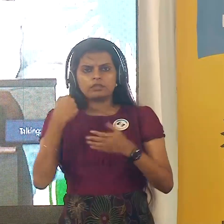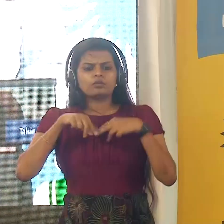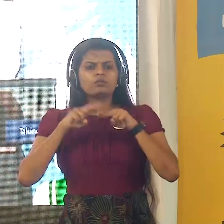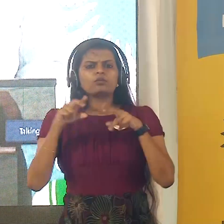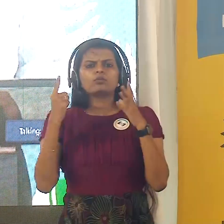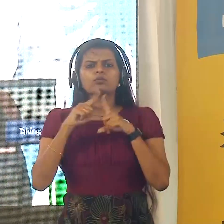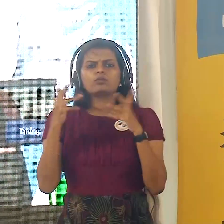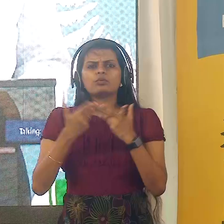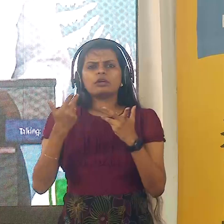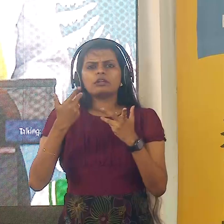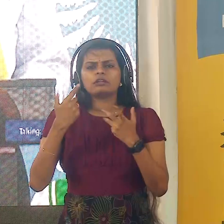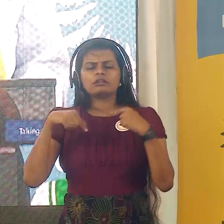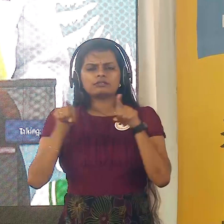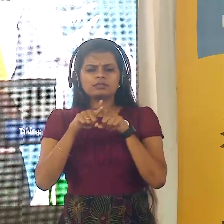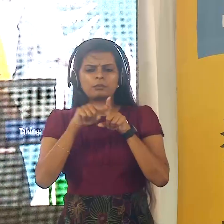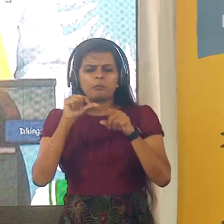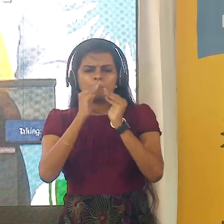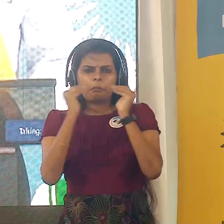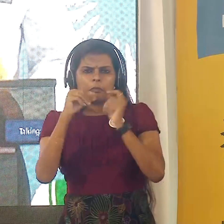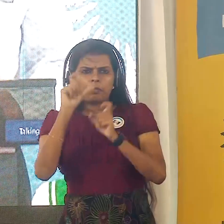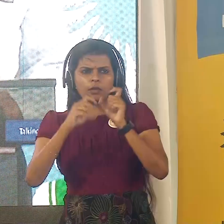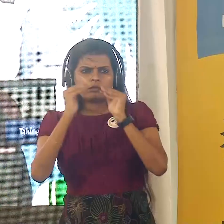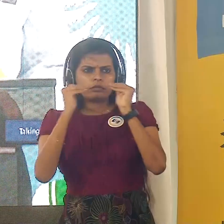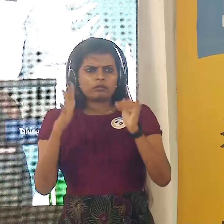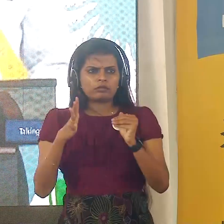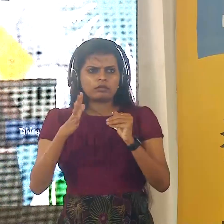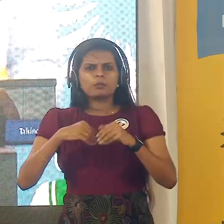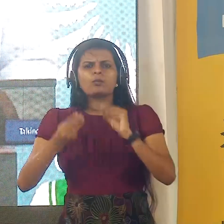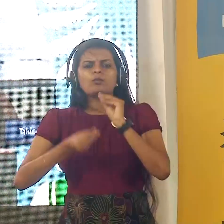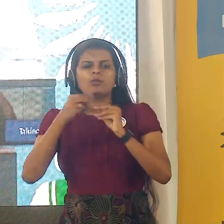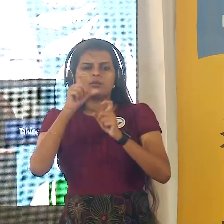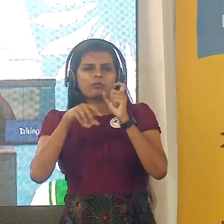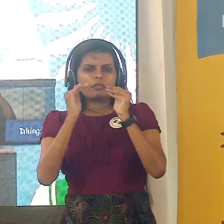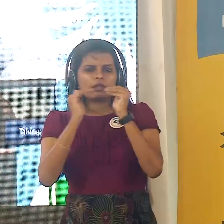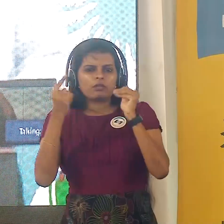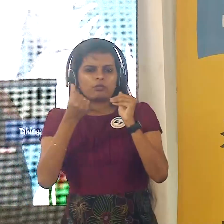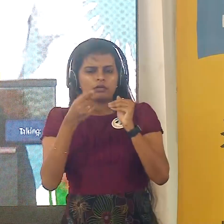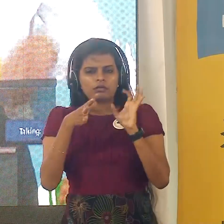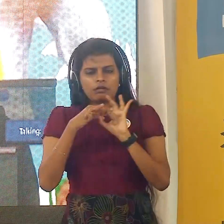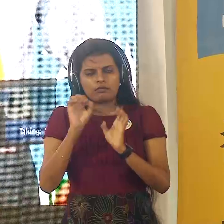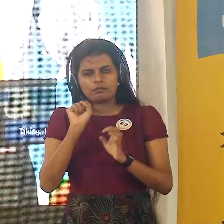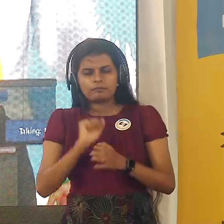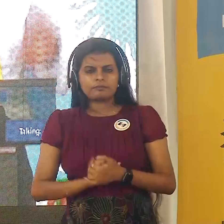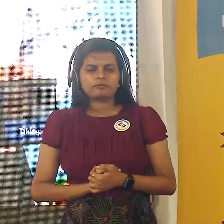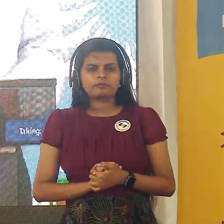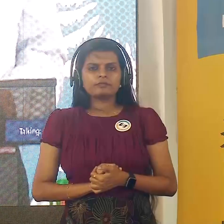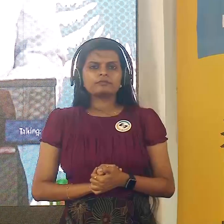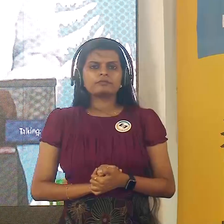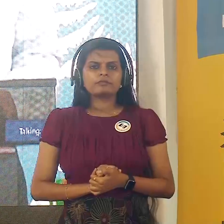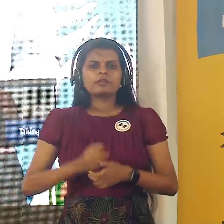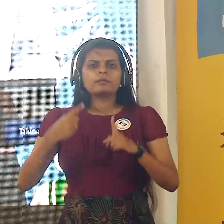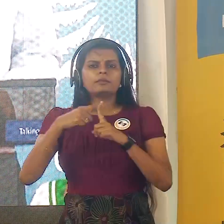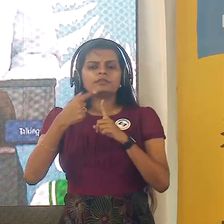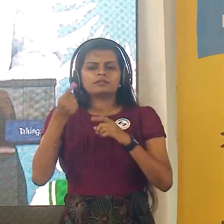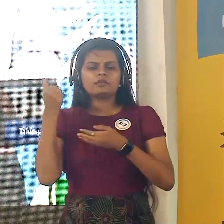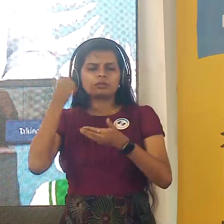imply a reduction in the inequality in the distribution of incomes. So you can have greater inequality in the distribution of incomes despite the apparently higher per capita